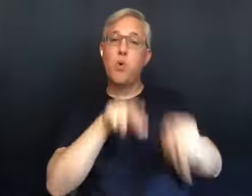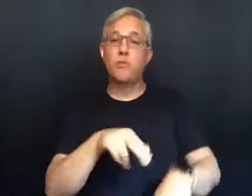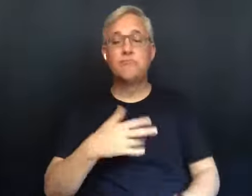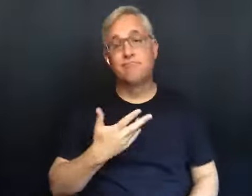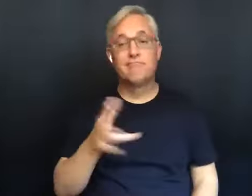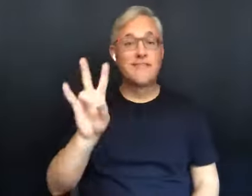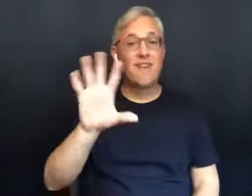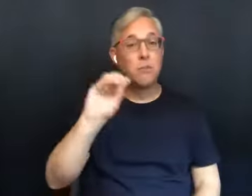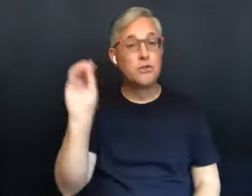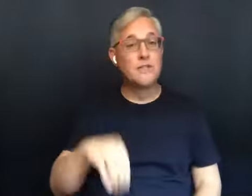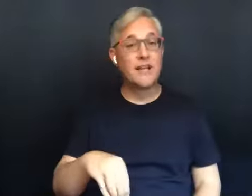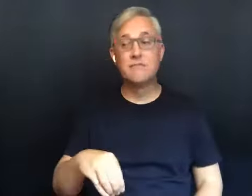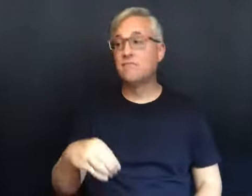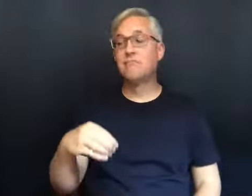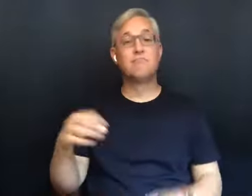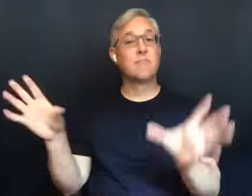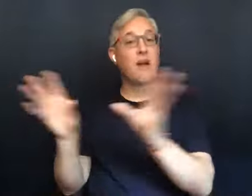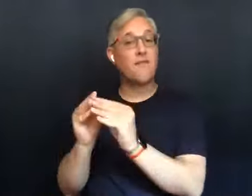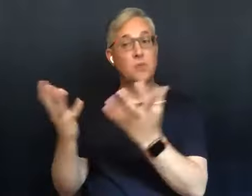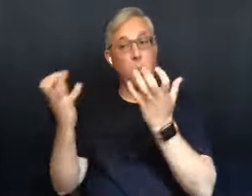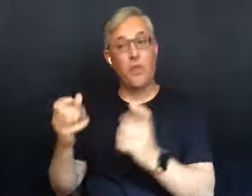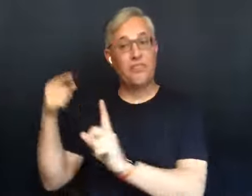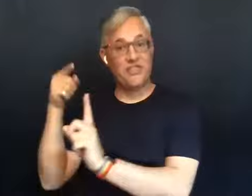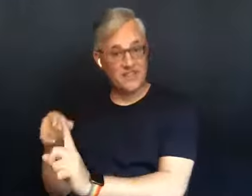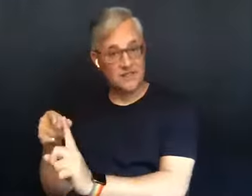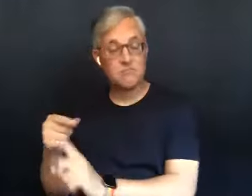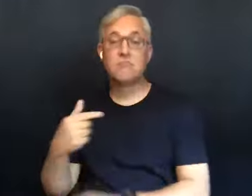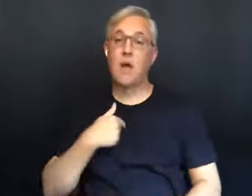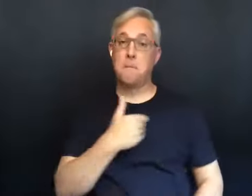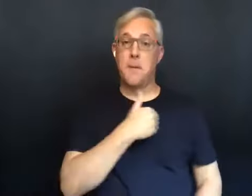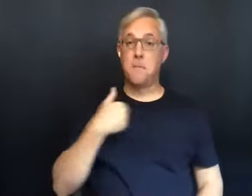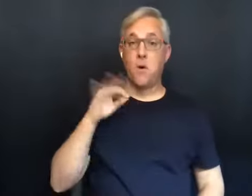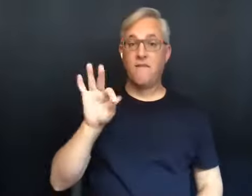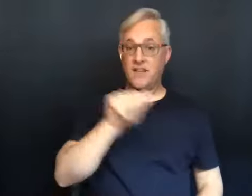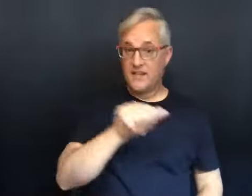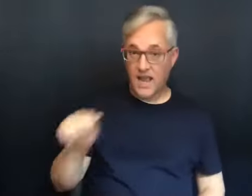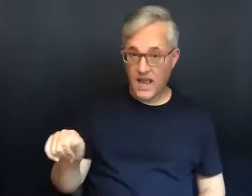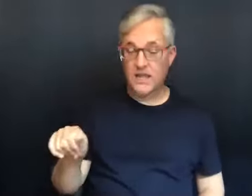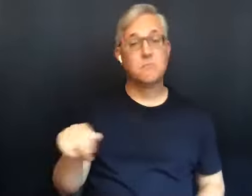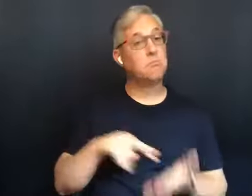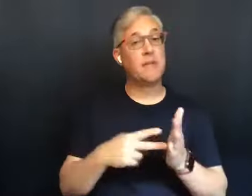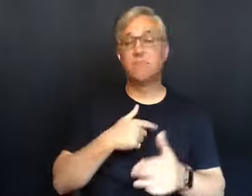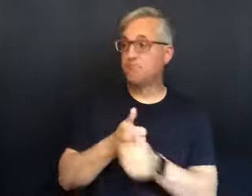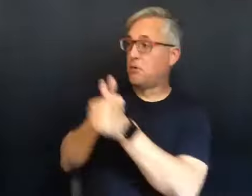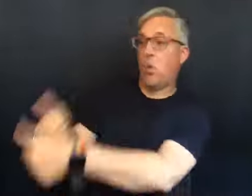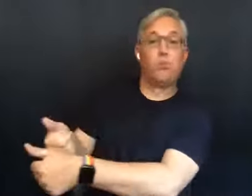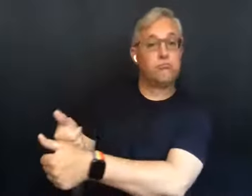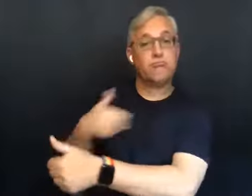could successfully report back. It was 75% of the conference wanted to go this route,